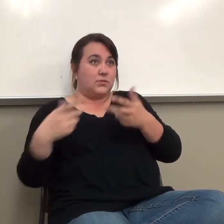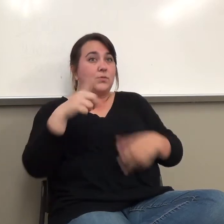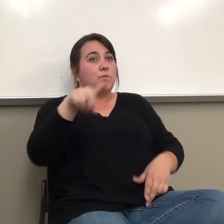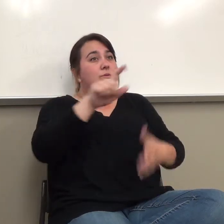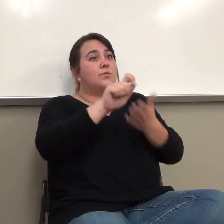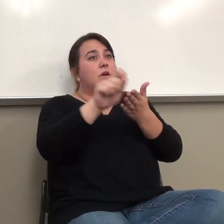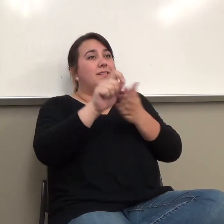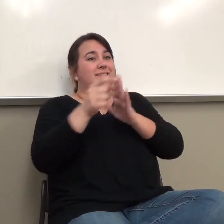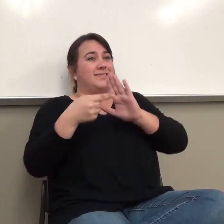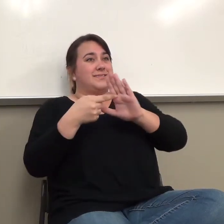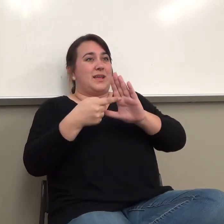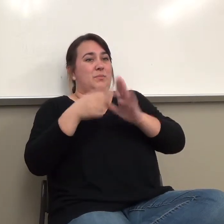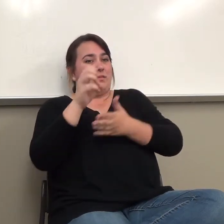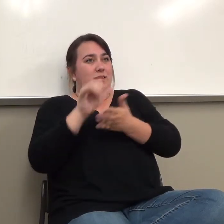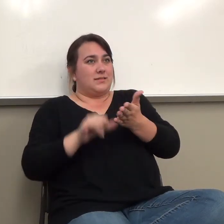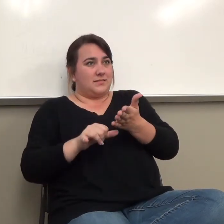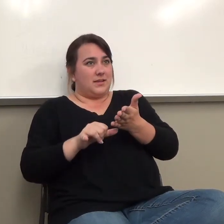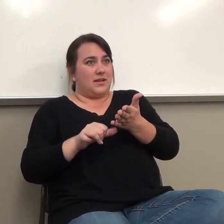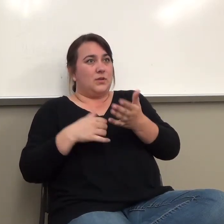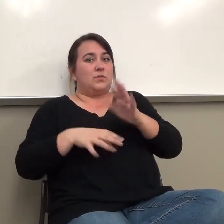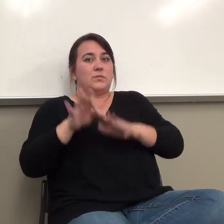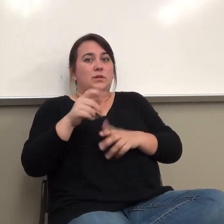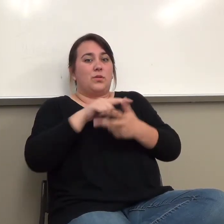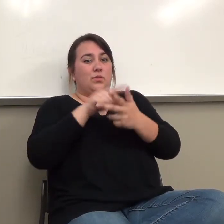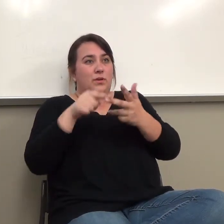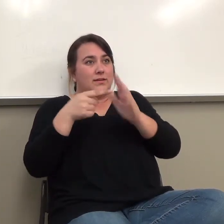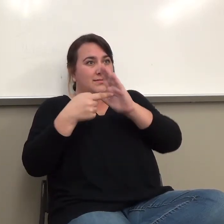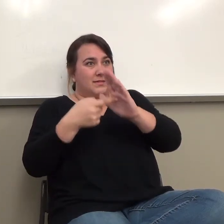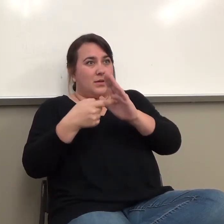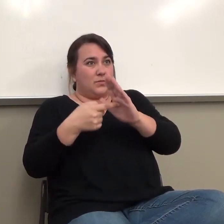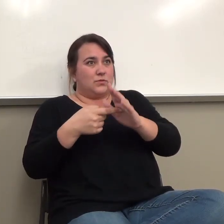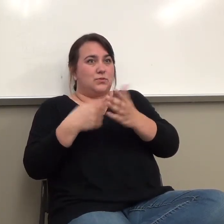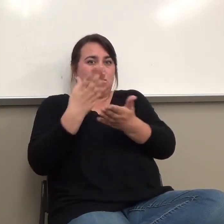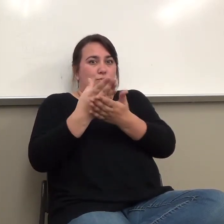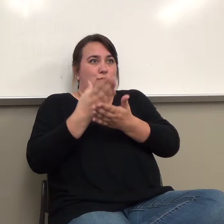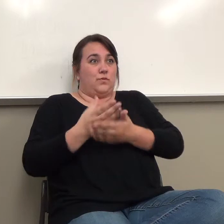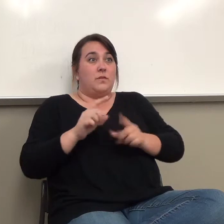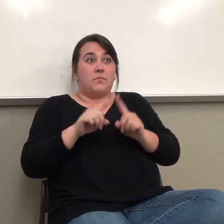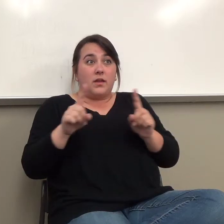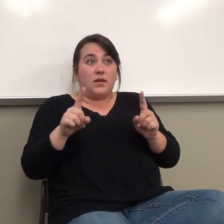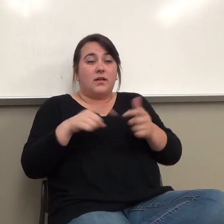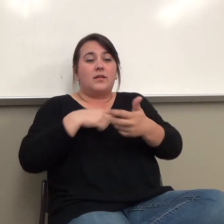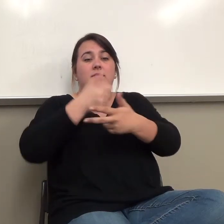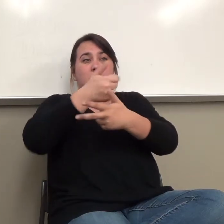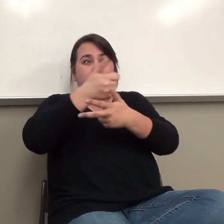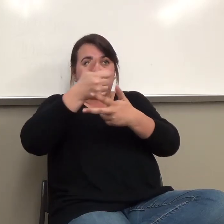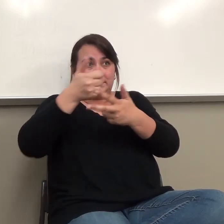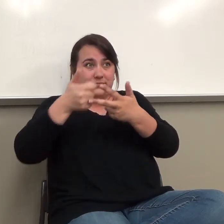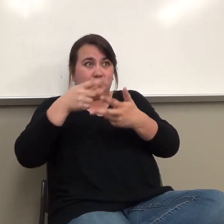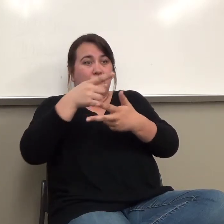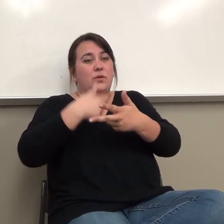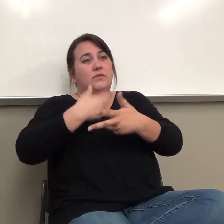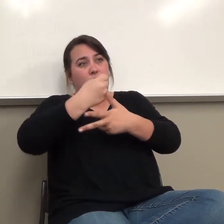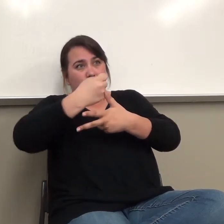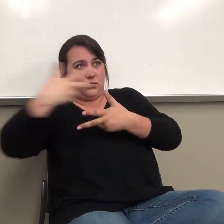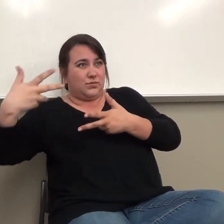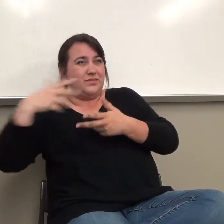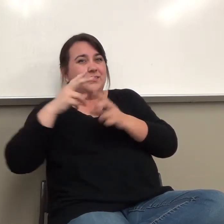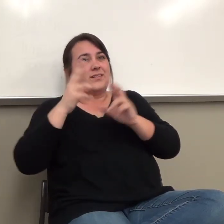prove something. But within those examples, especially this one, you're writing a narrative.